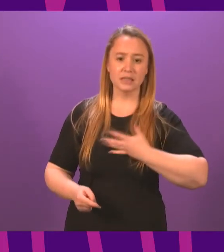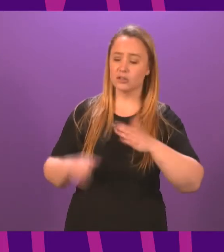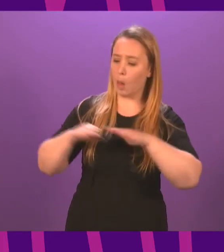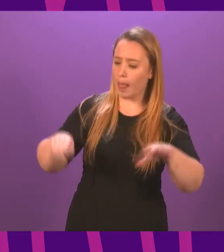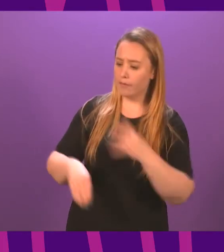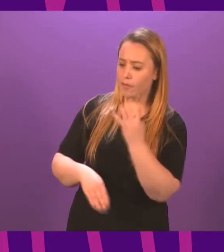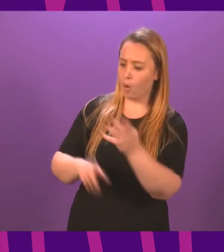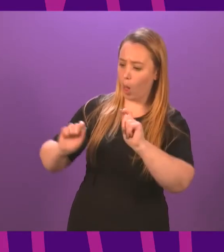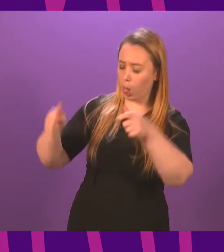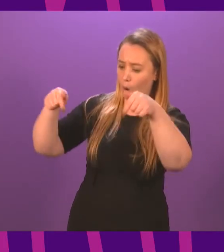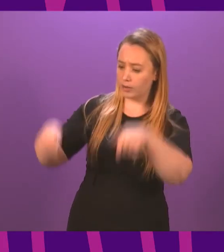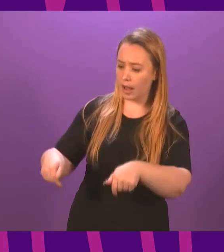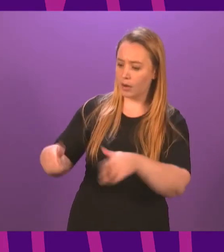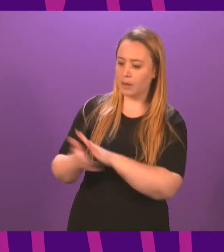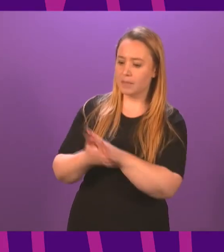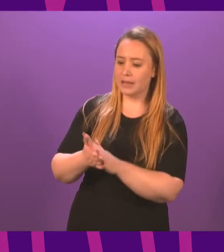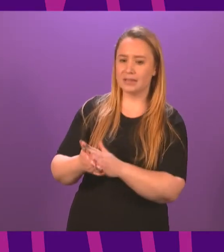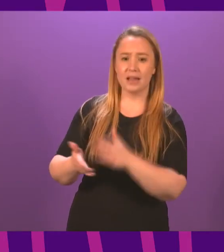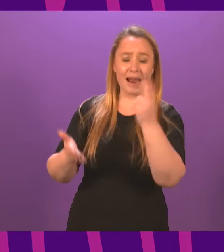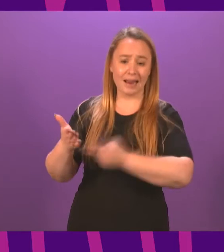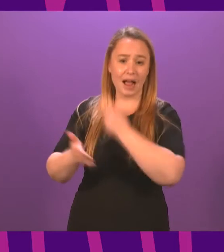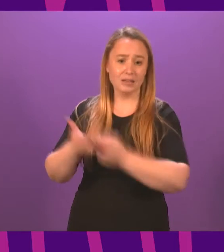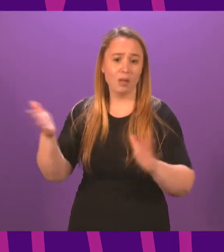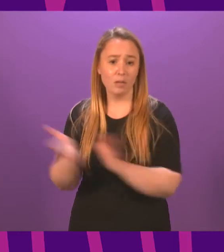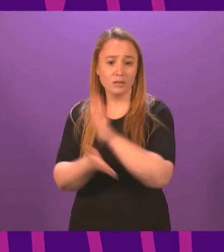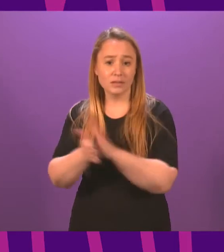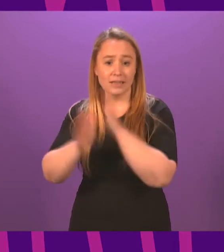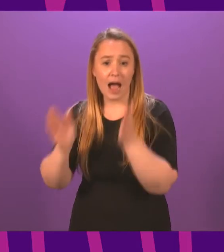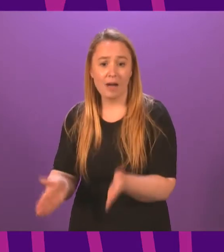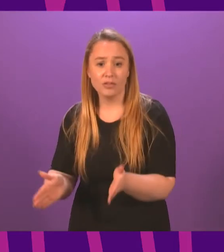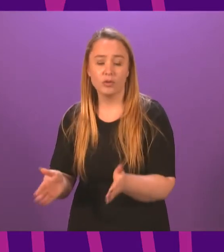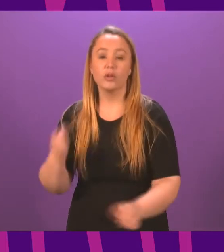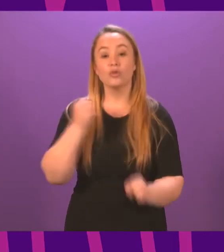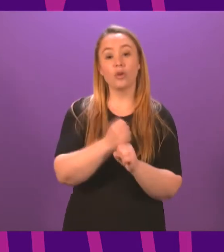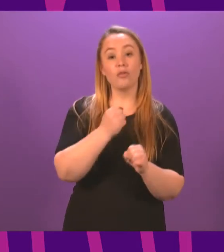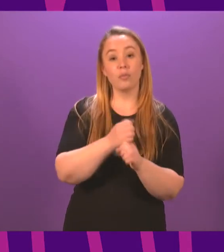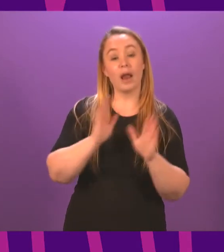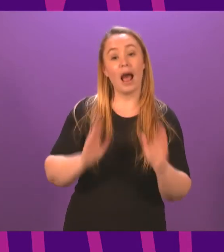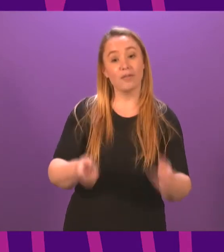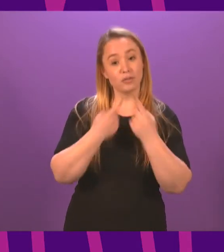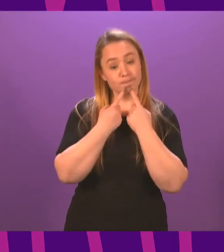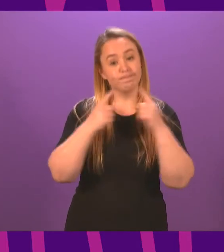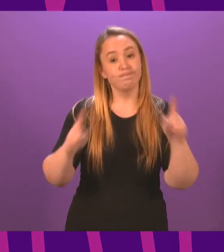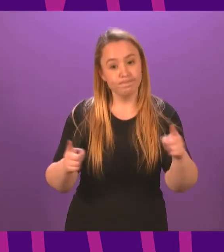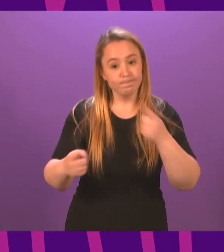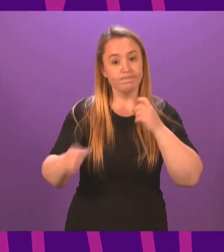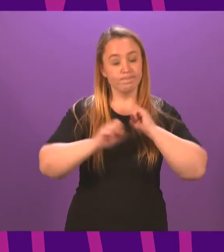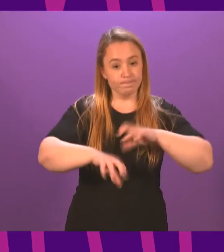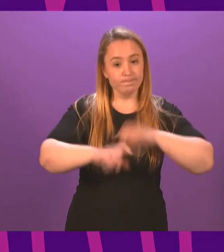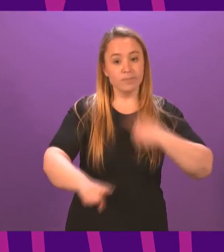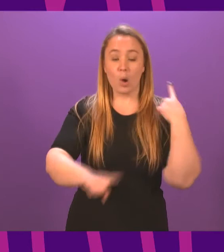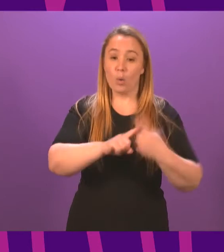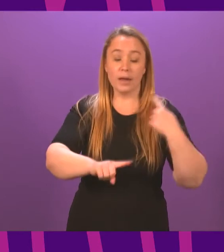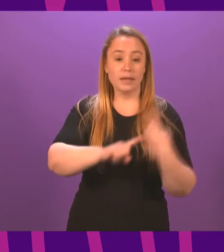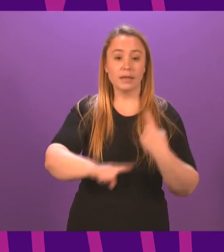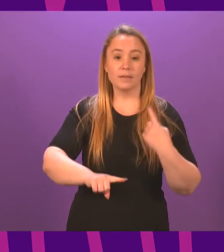4 restrictions, they'll have to unbook their holidays. So the government needs to address this as a matter of urgency, because that means people are